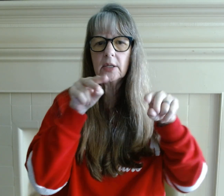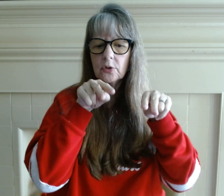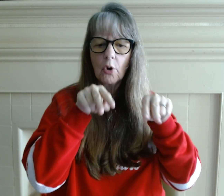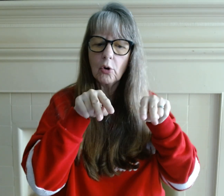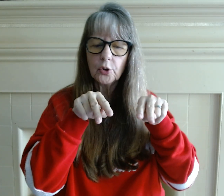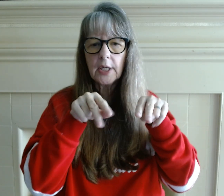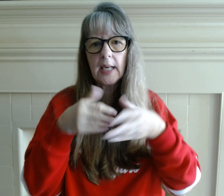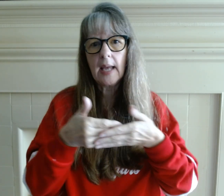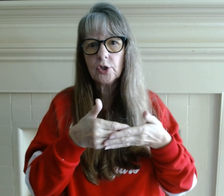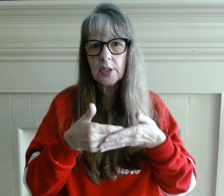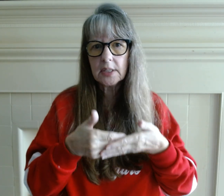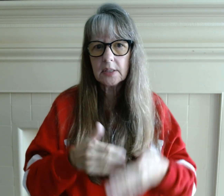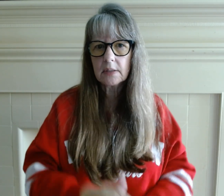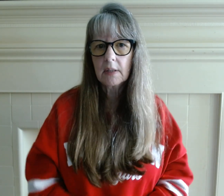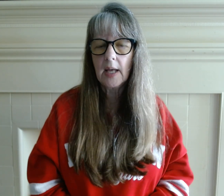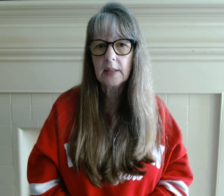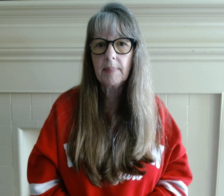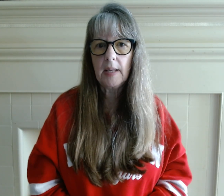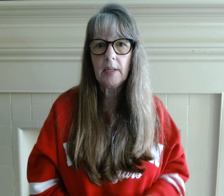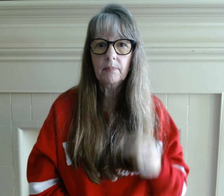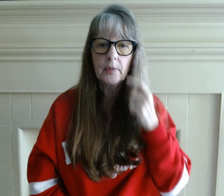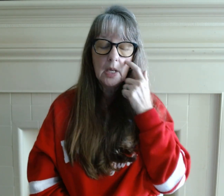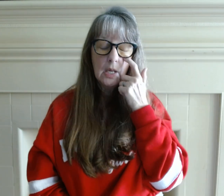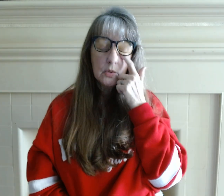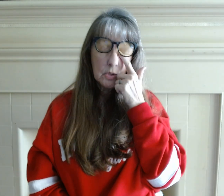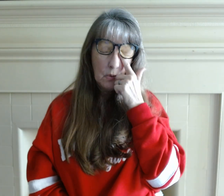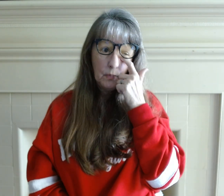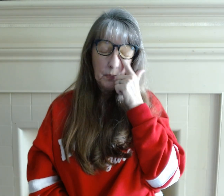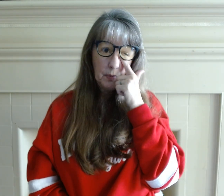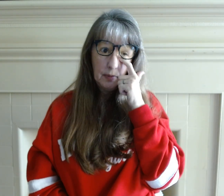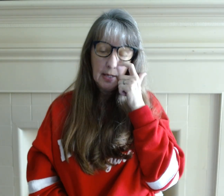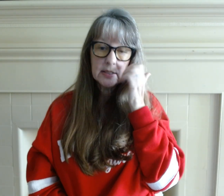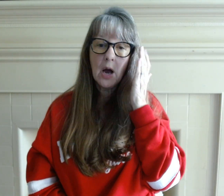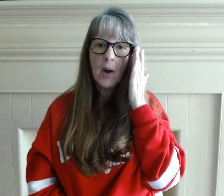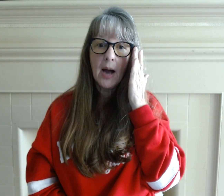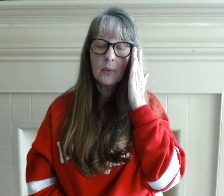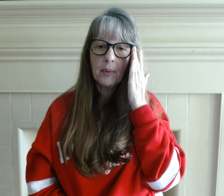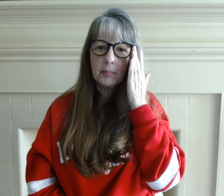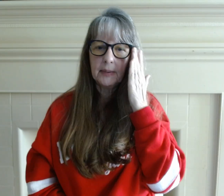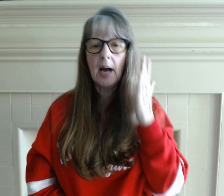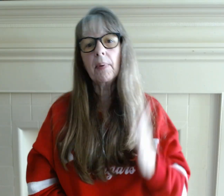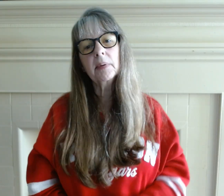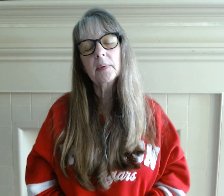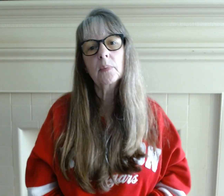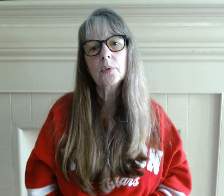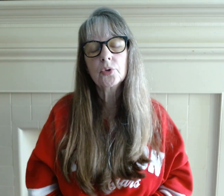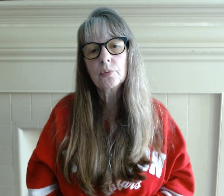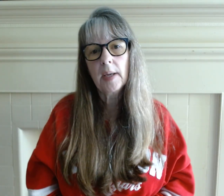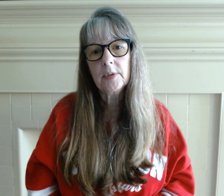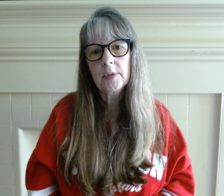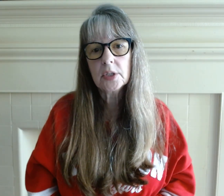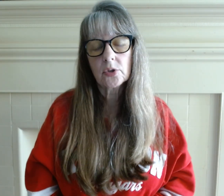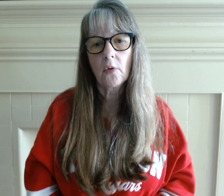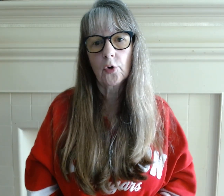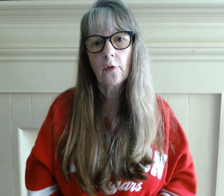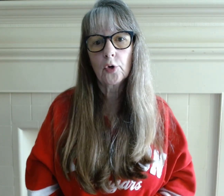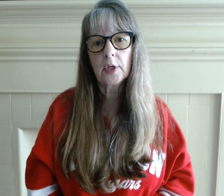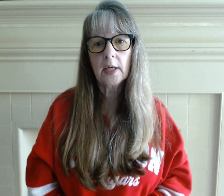all looking at Jesus, at the baby. So that's how I probably wouldn't do baby Jesus over and over